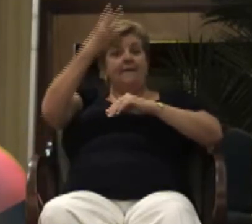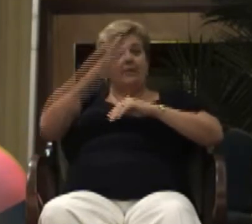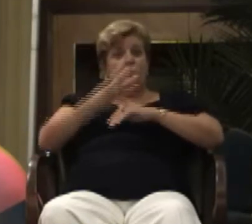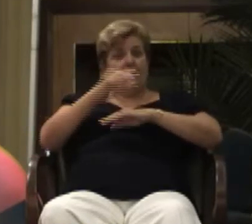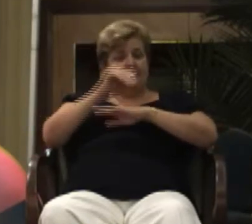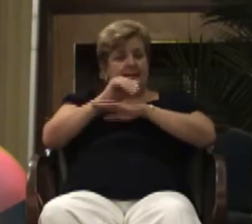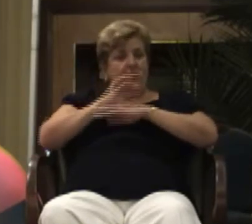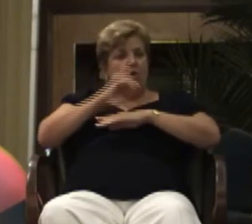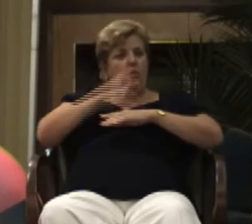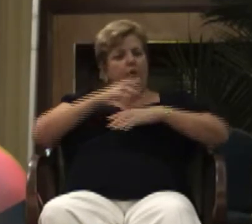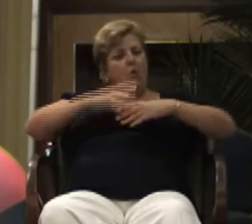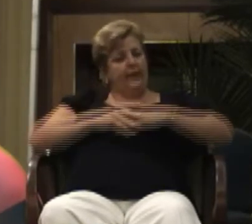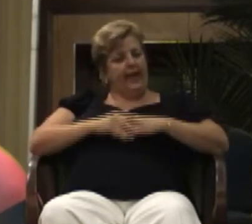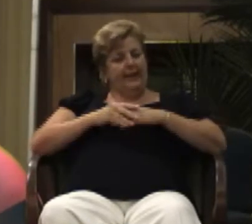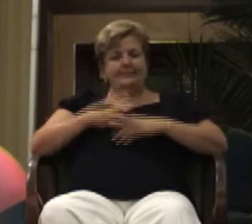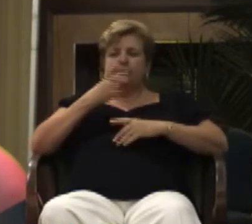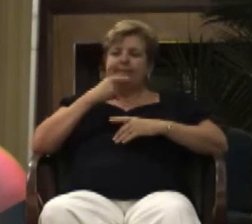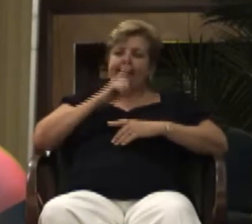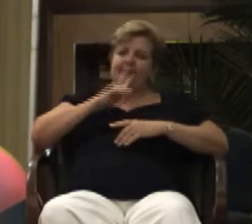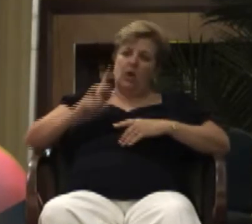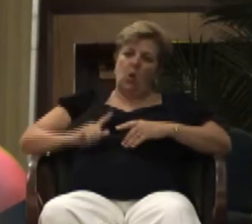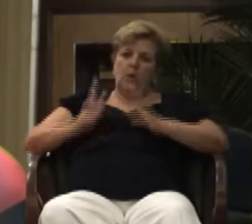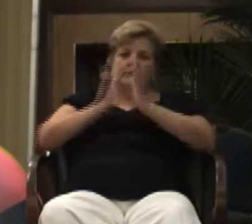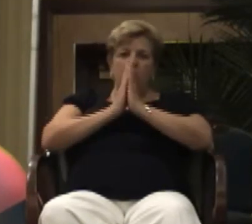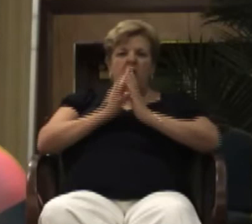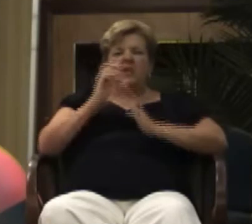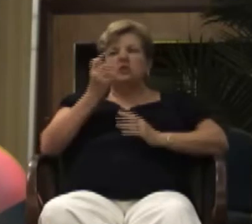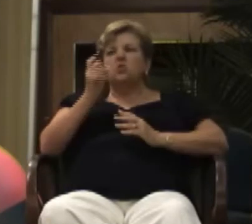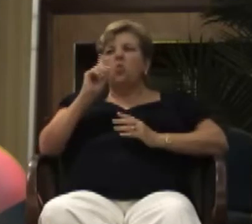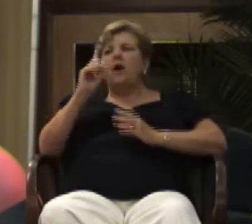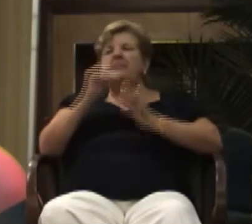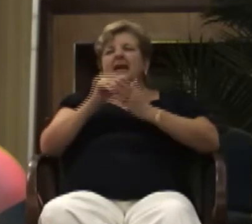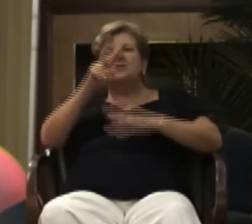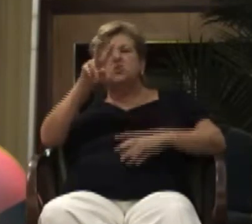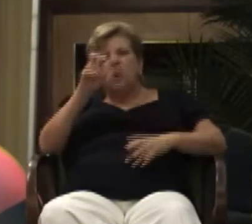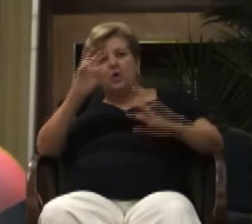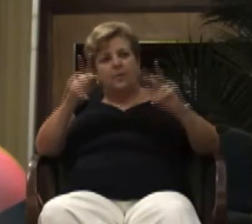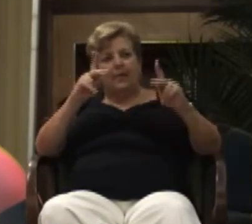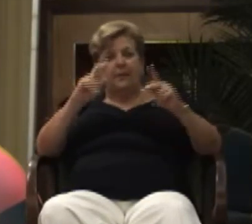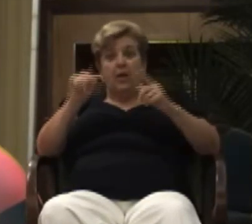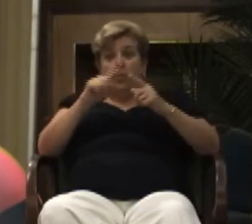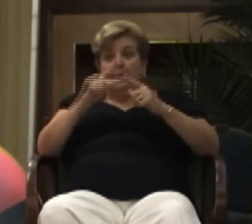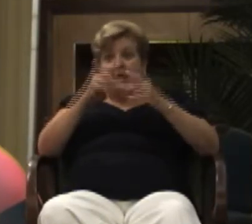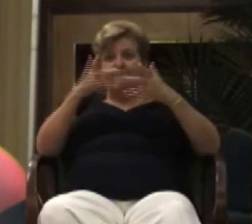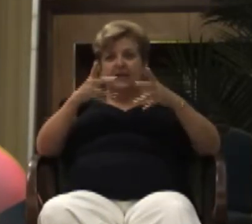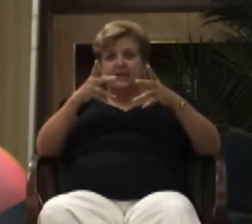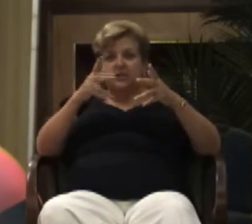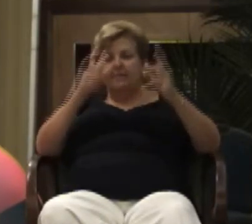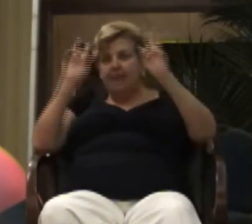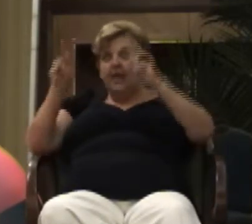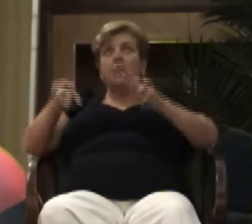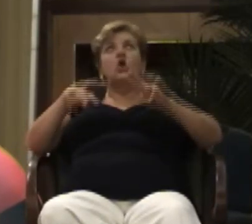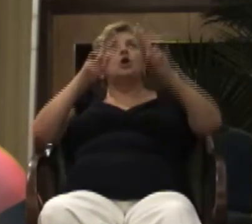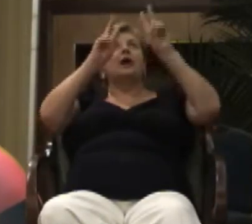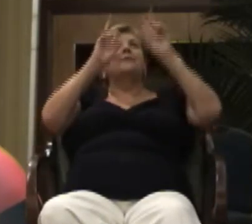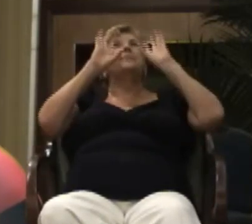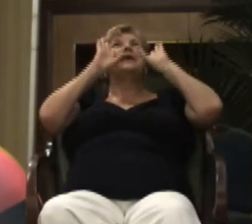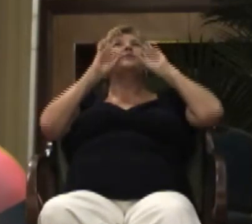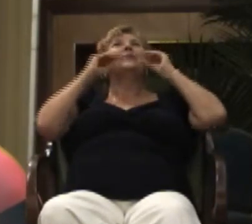say the Lord's Prayer, and there's 1,200 people. And when they finish that, they look up and they grin. And my husband held